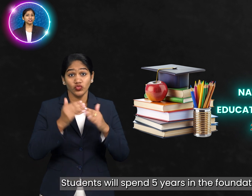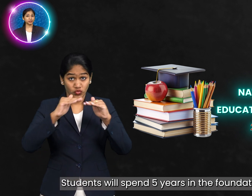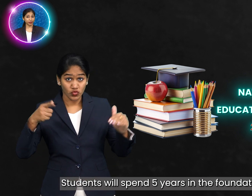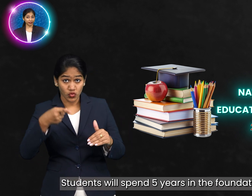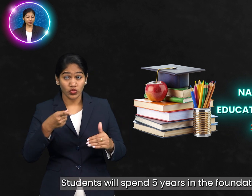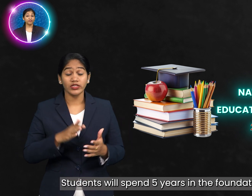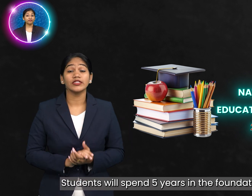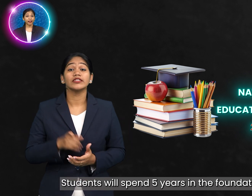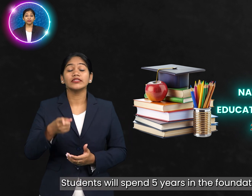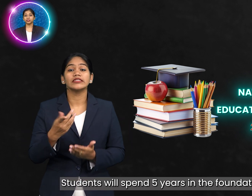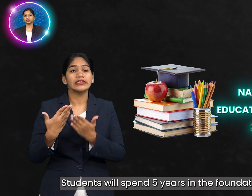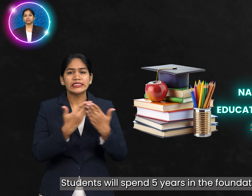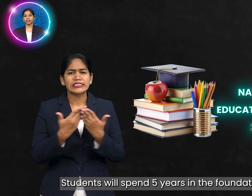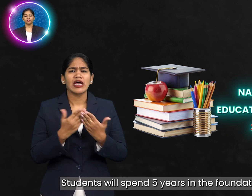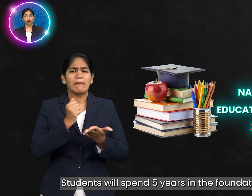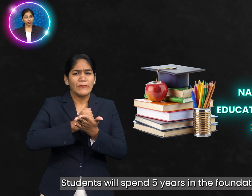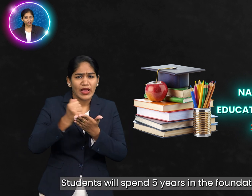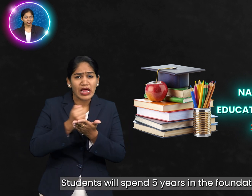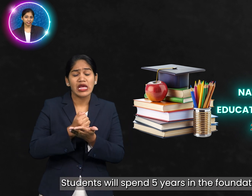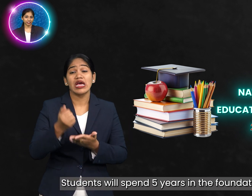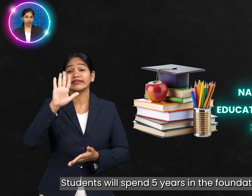Students will spend 5 years in the